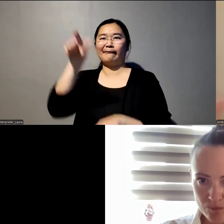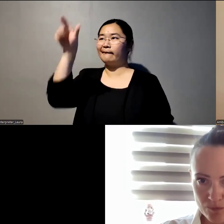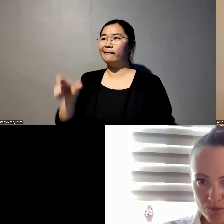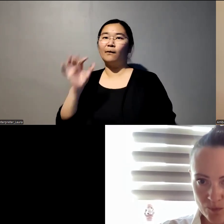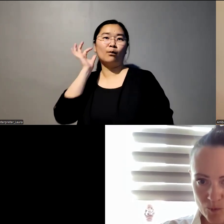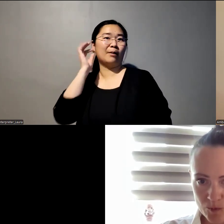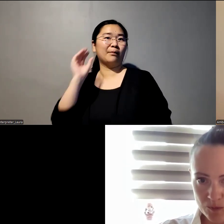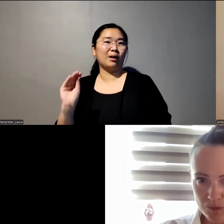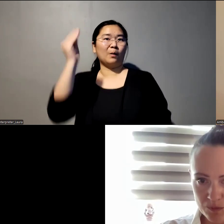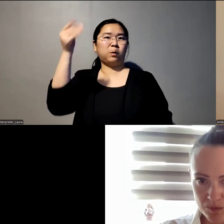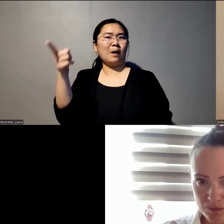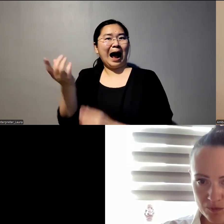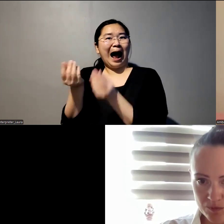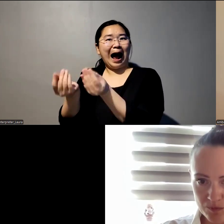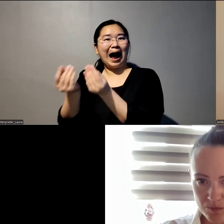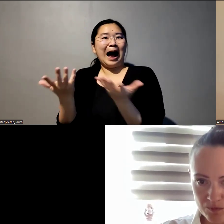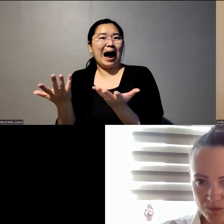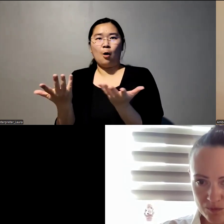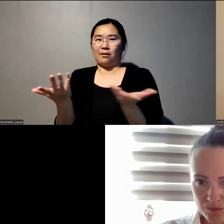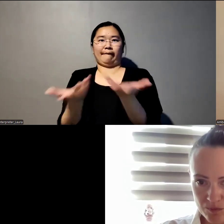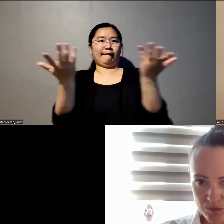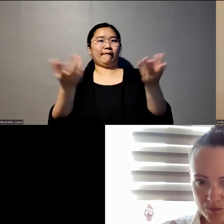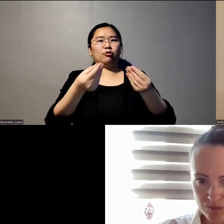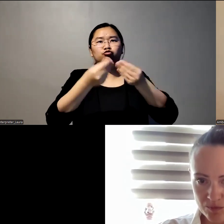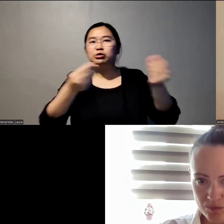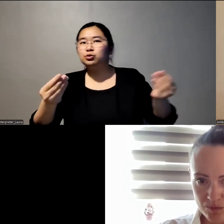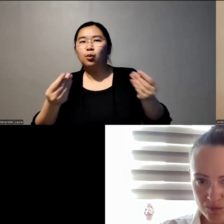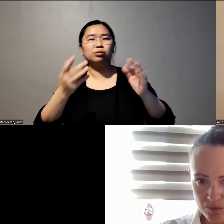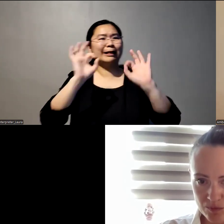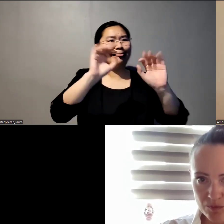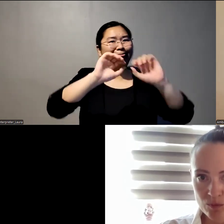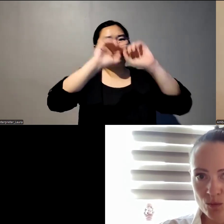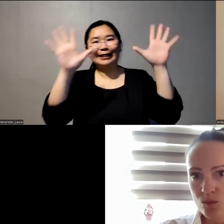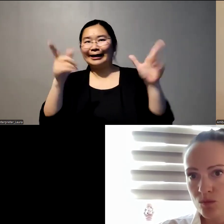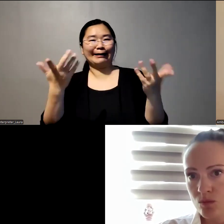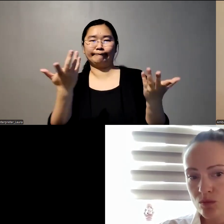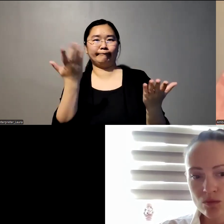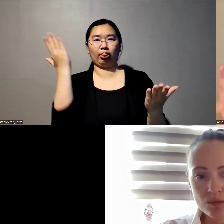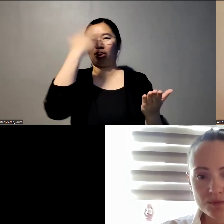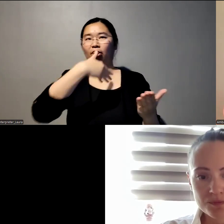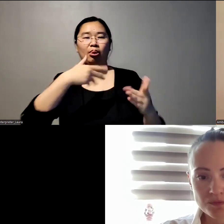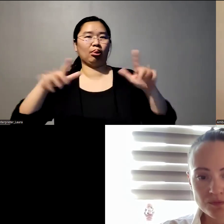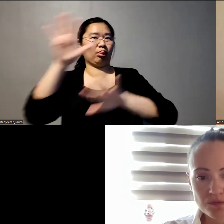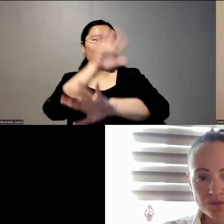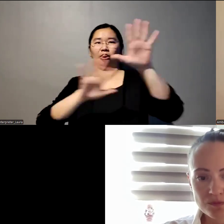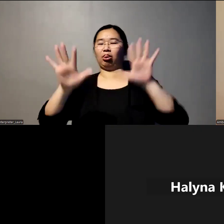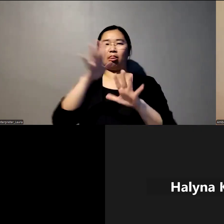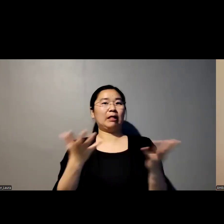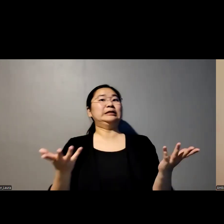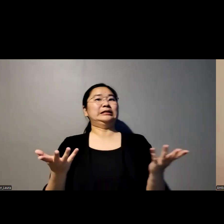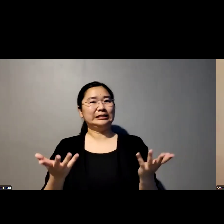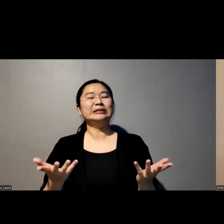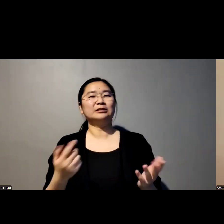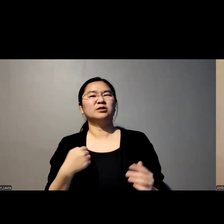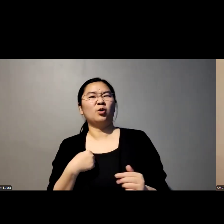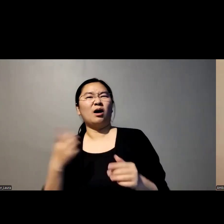the, how do we build capacity? And, this is a great resource. I've dropped it in the chat box as well. So Samuel, over to you for